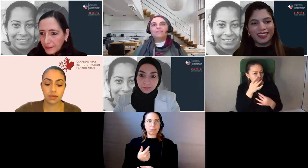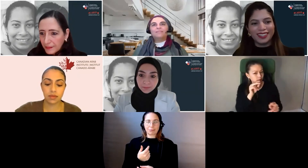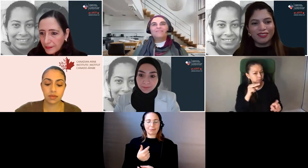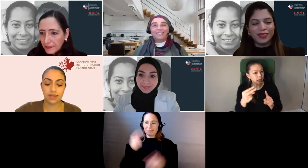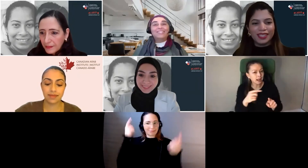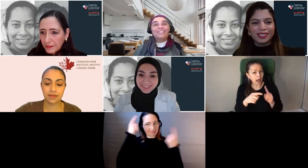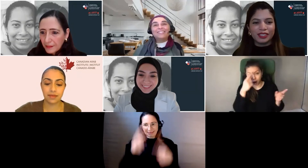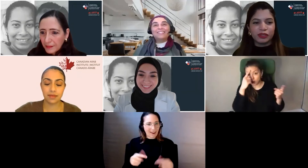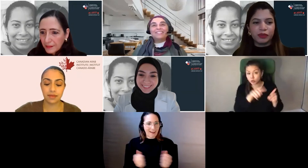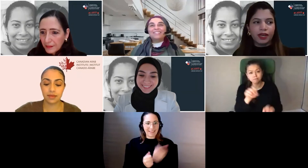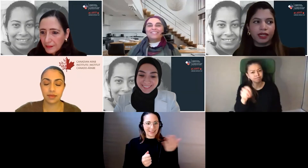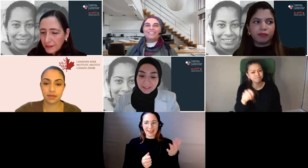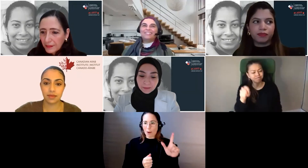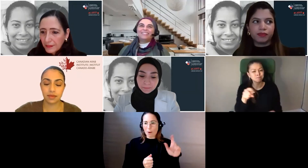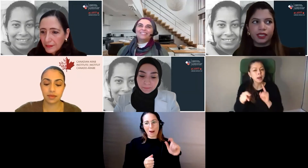may.